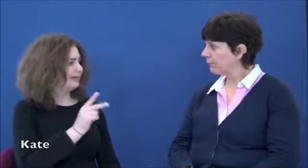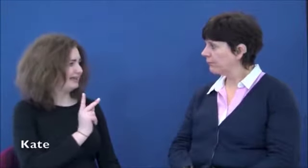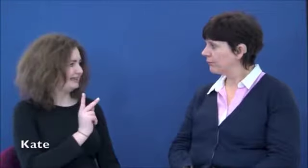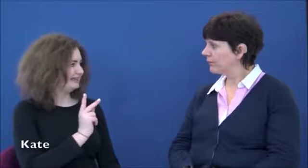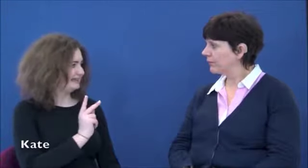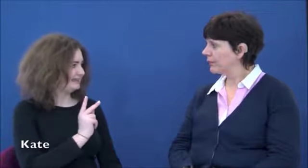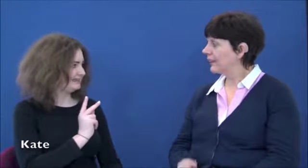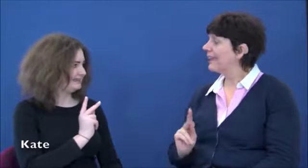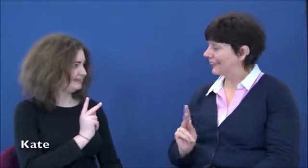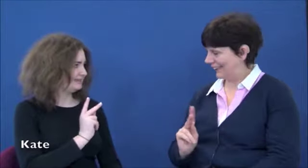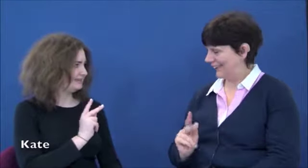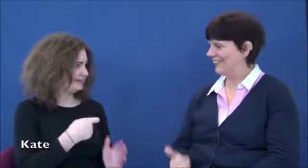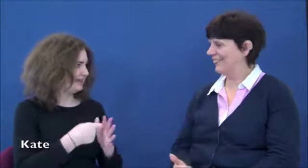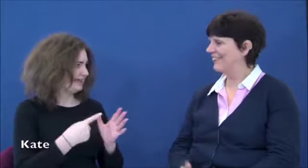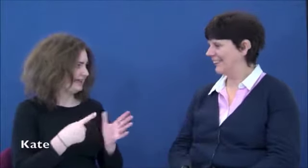Hi, I'm Kate.